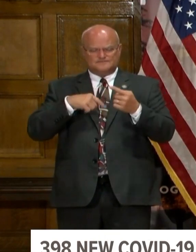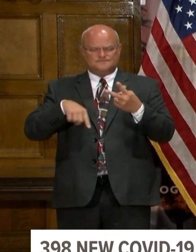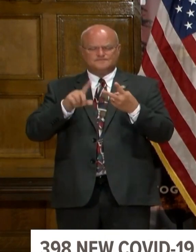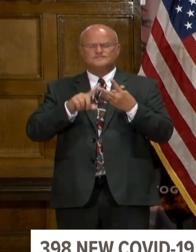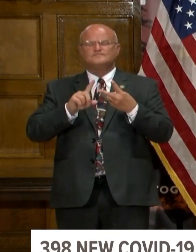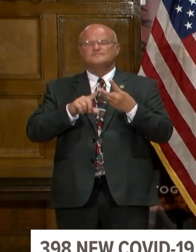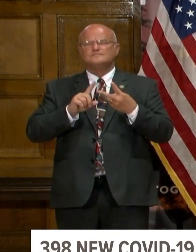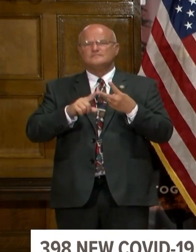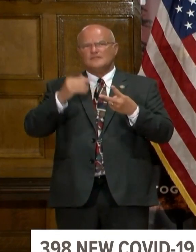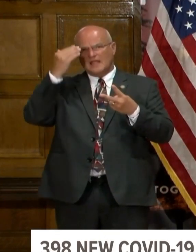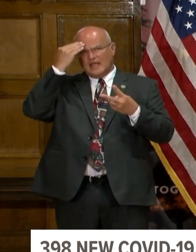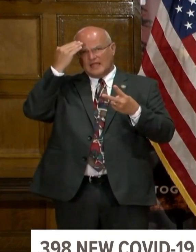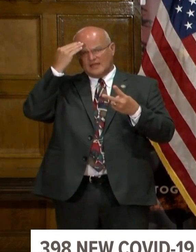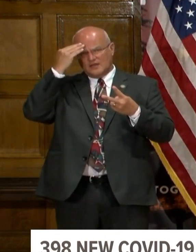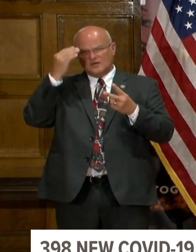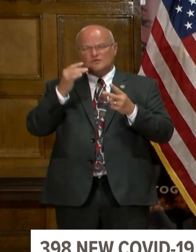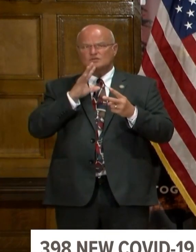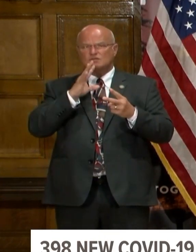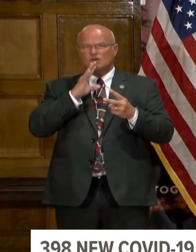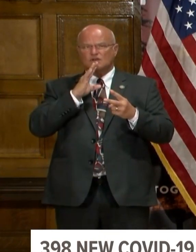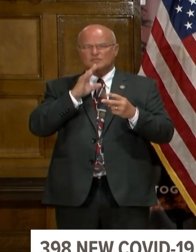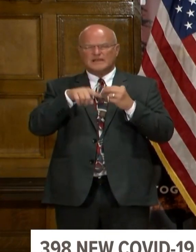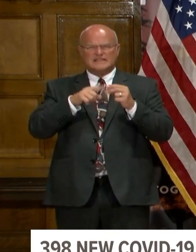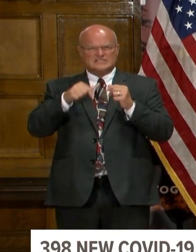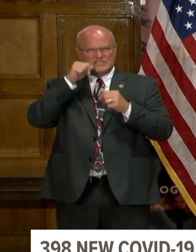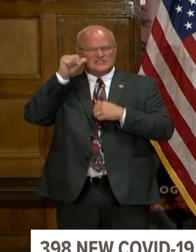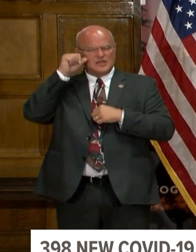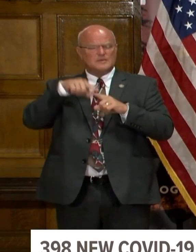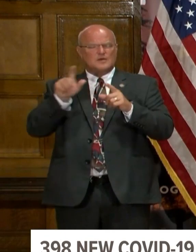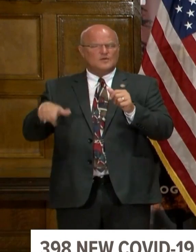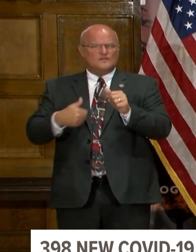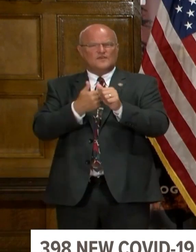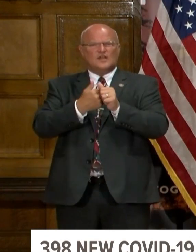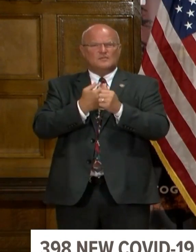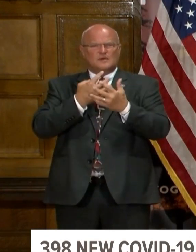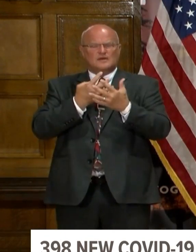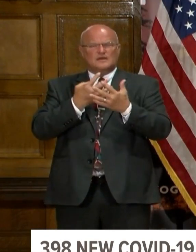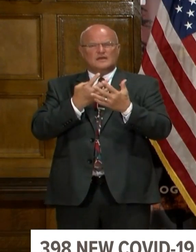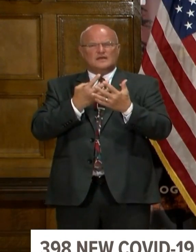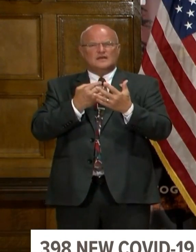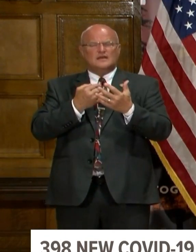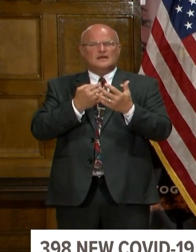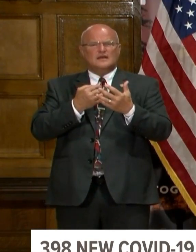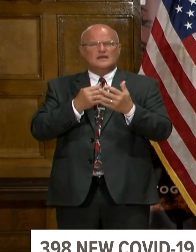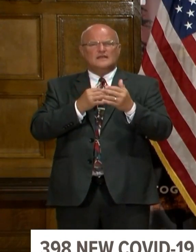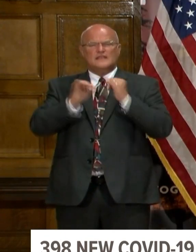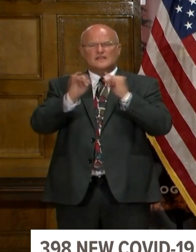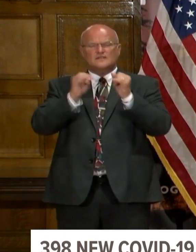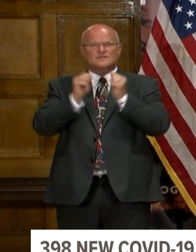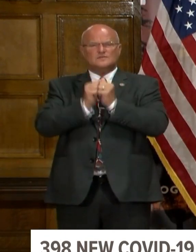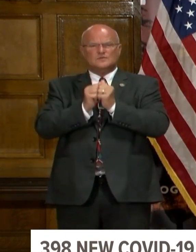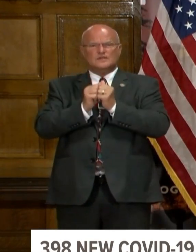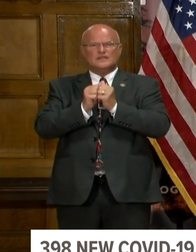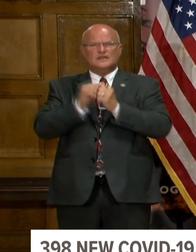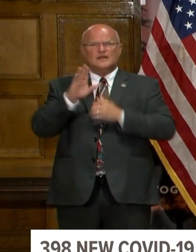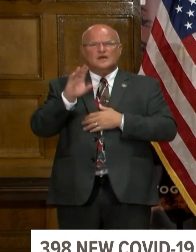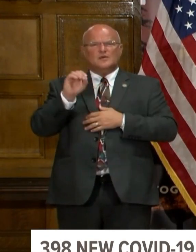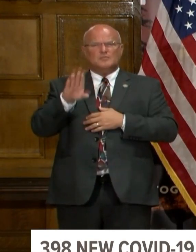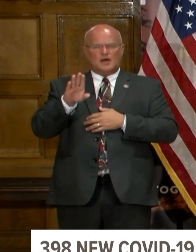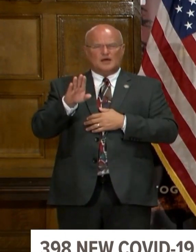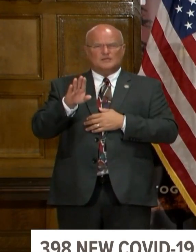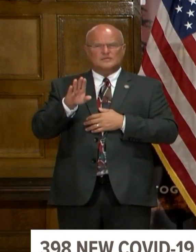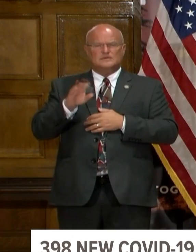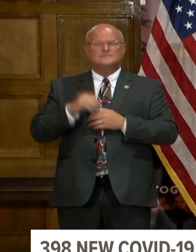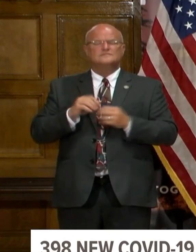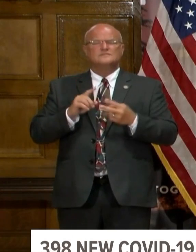about, I know you were asked about this yesterday, but wanted to follow up on the president's interviews with Bob Woodward. Wanted to